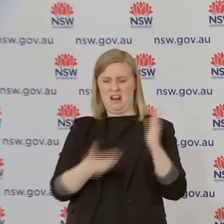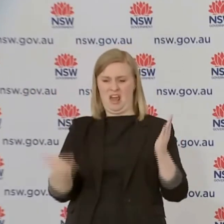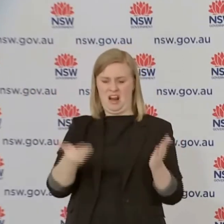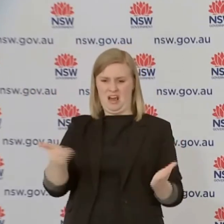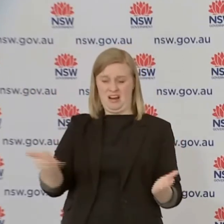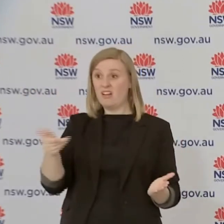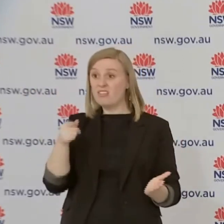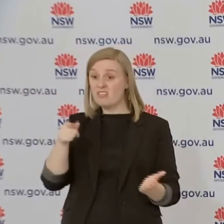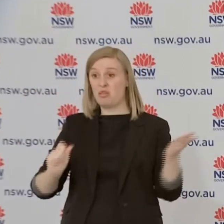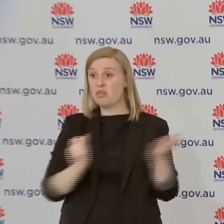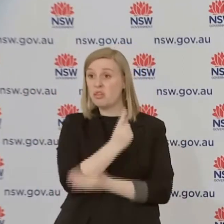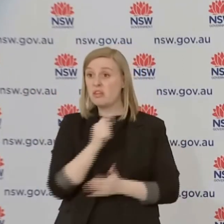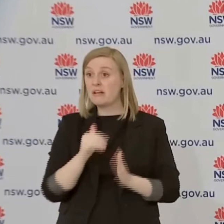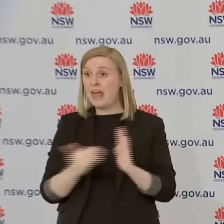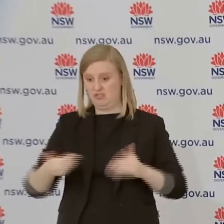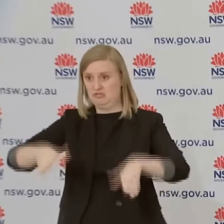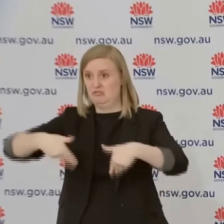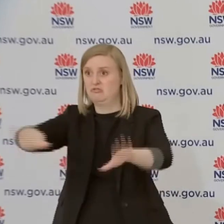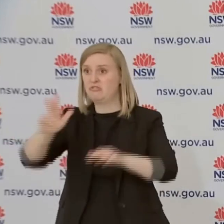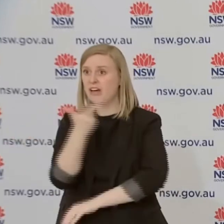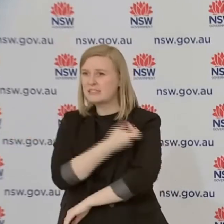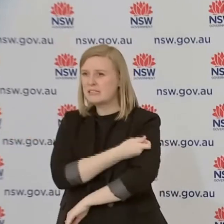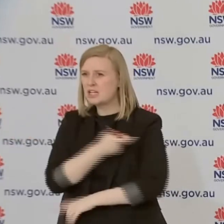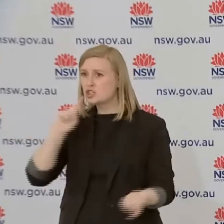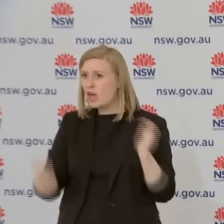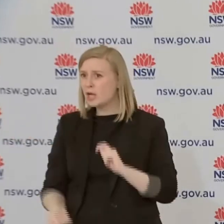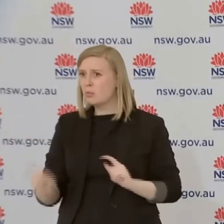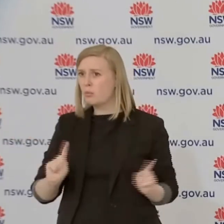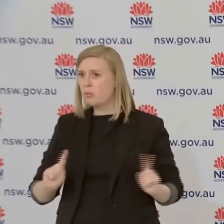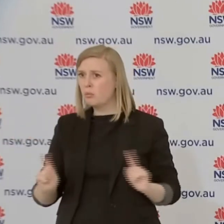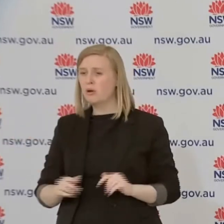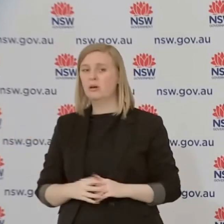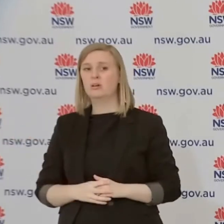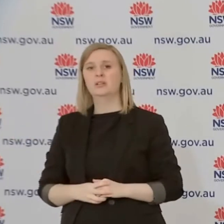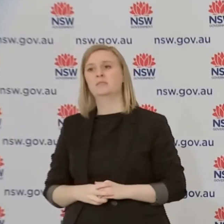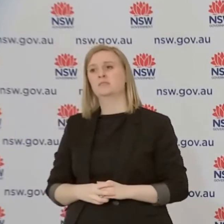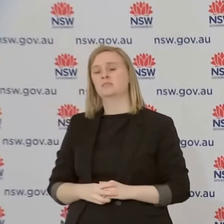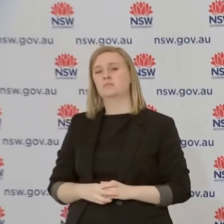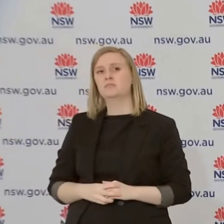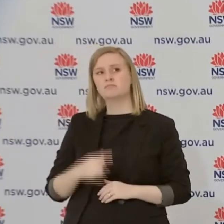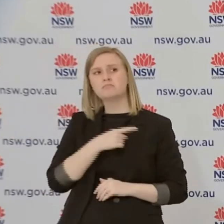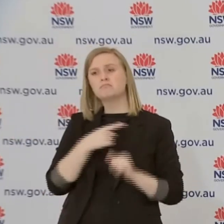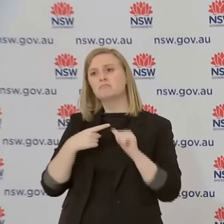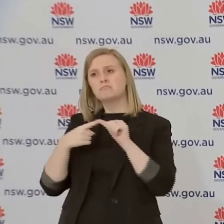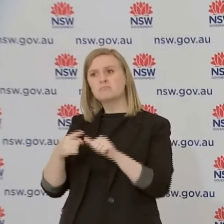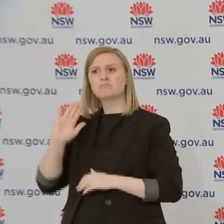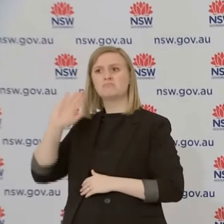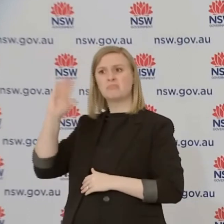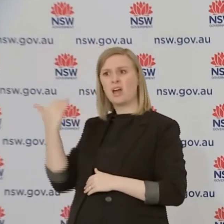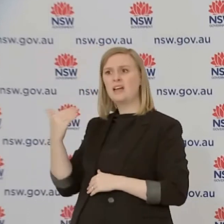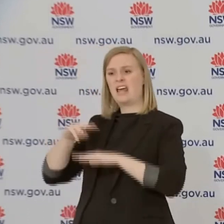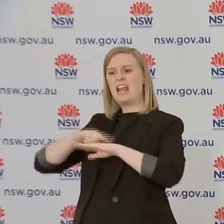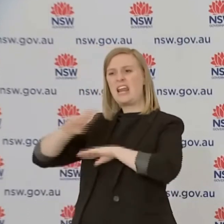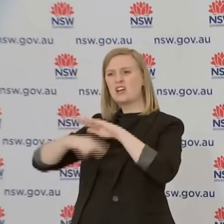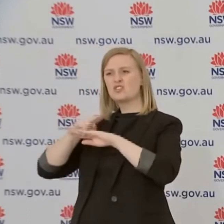down the priorities by working in the National Cabinet, and there was agreement that obviously